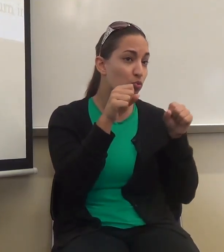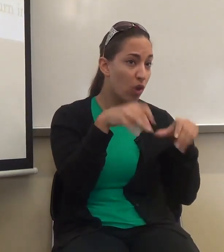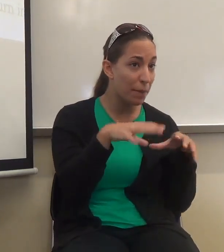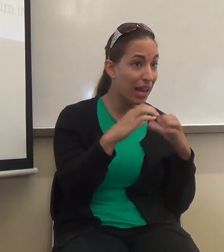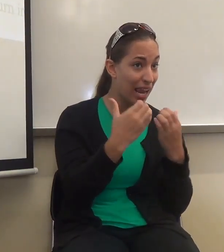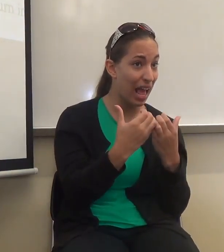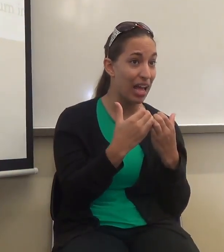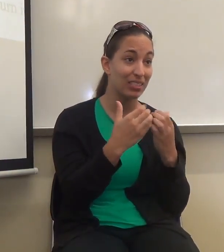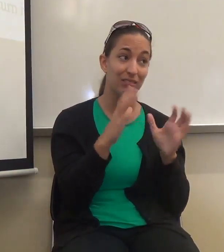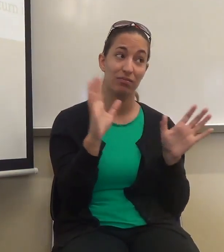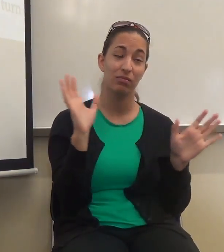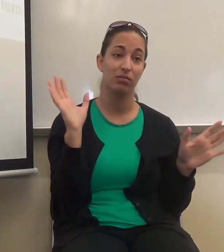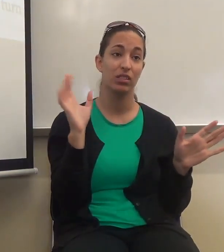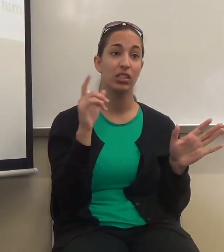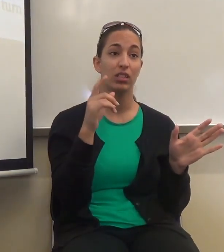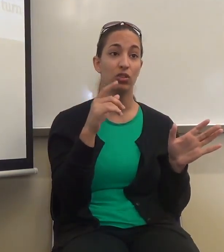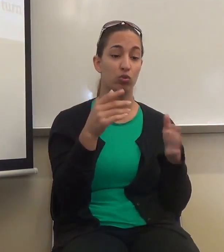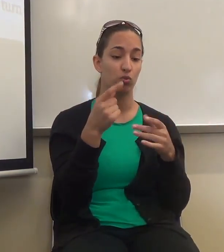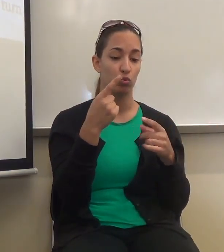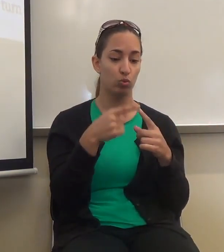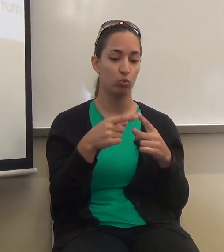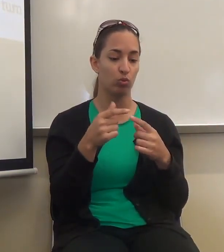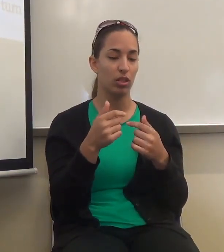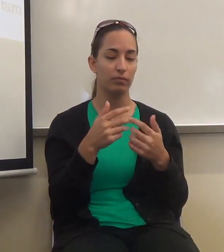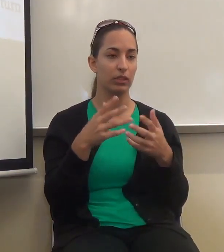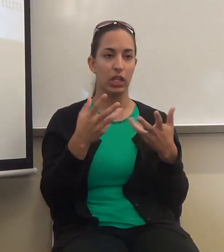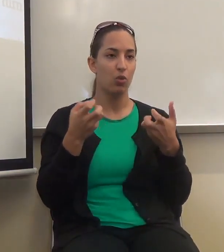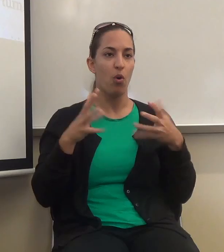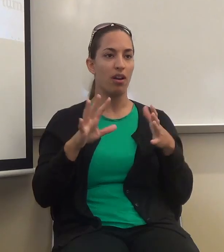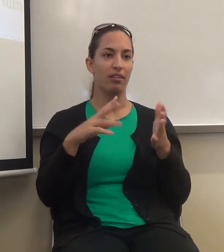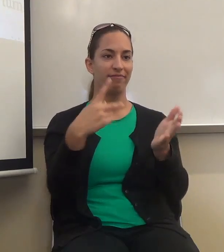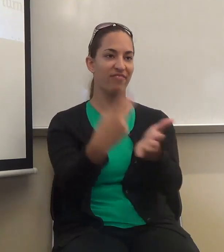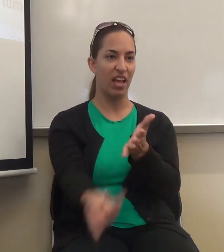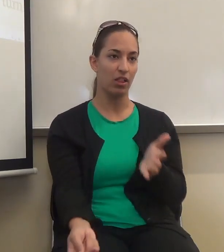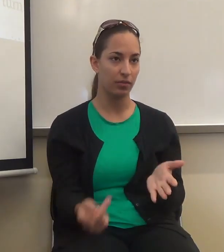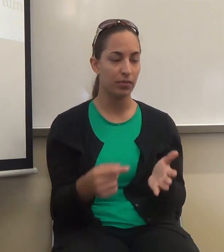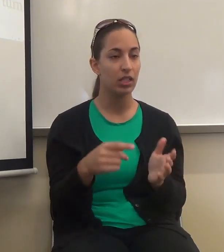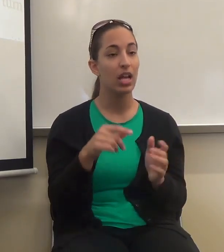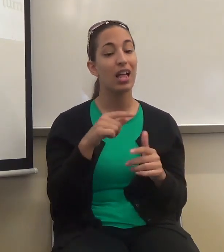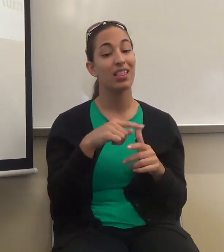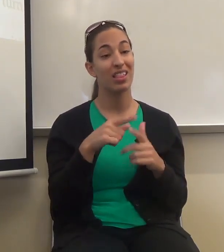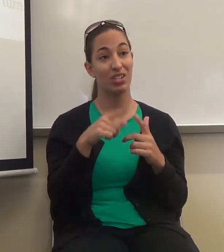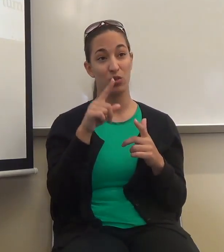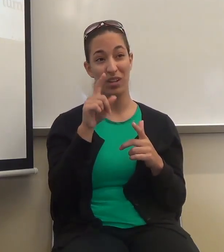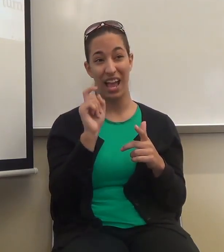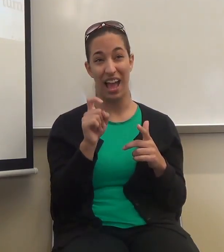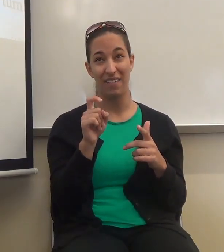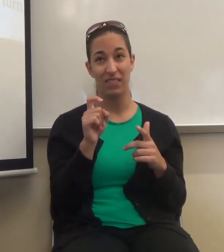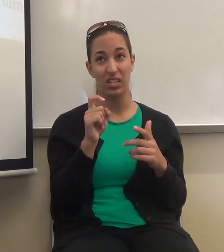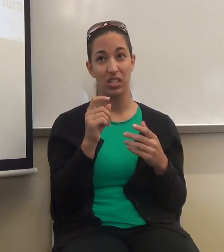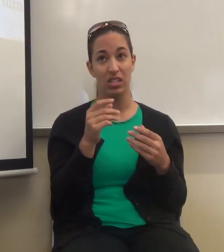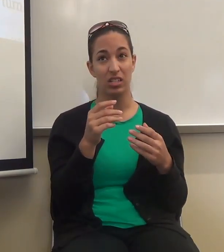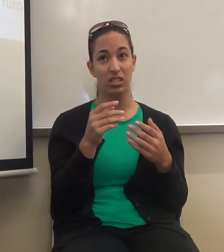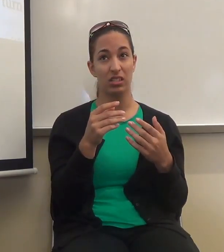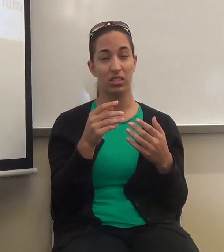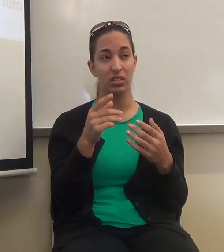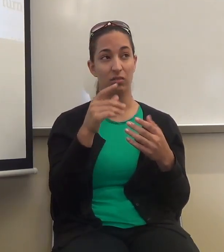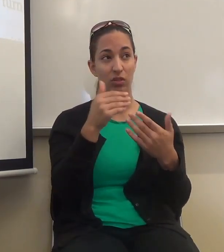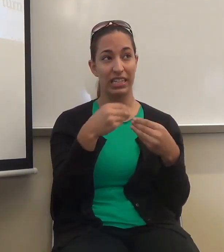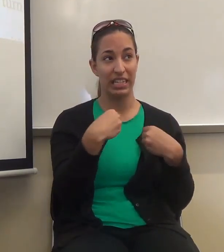class to avoid a failing grade, you have until midnight tonight to get into